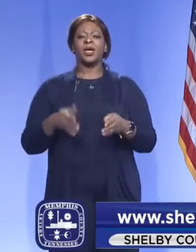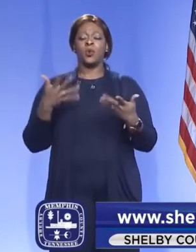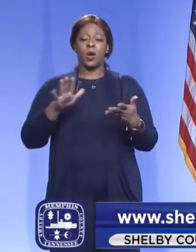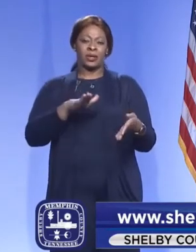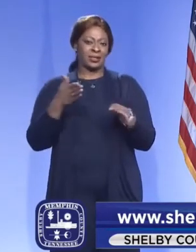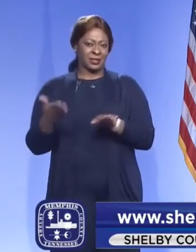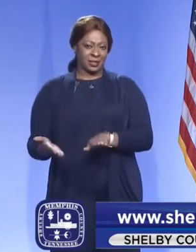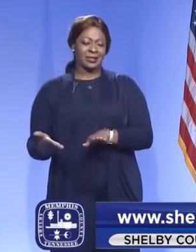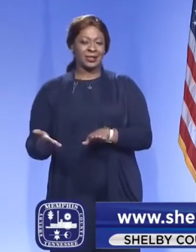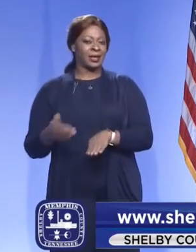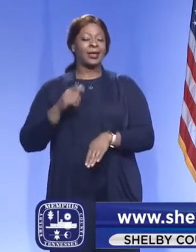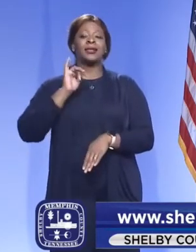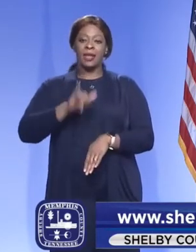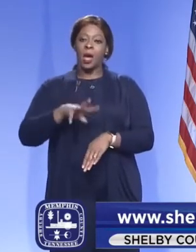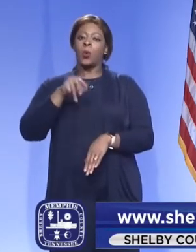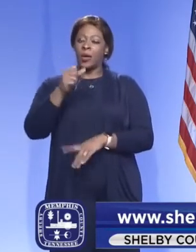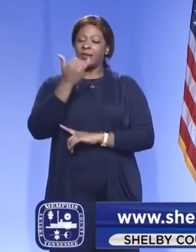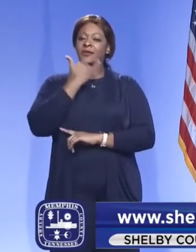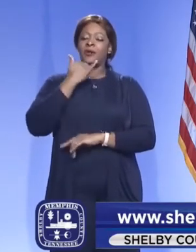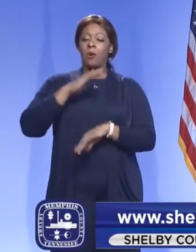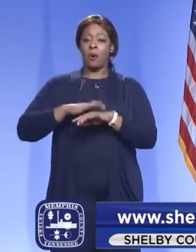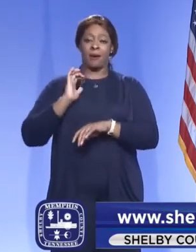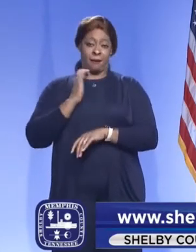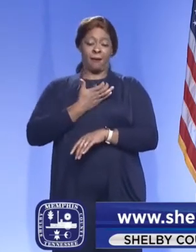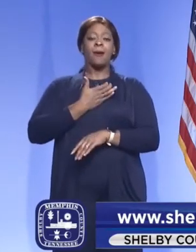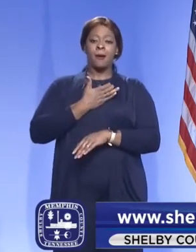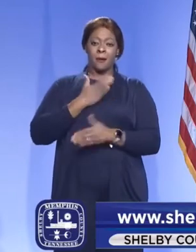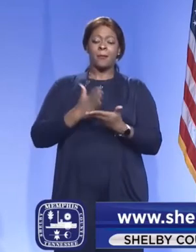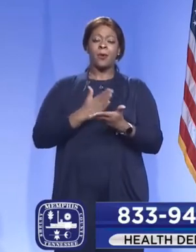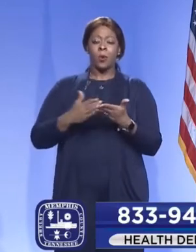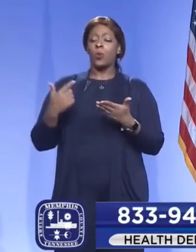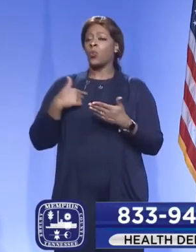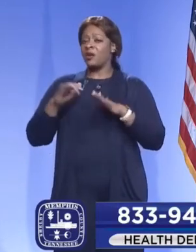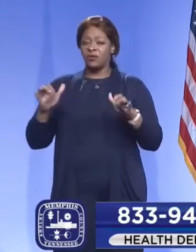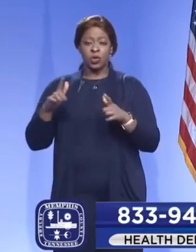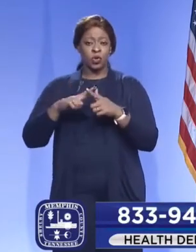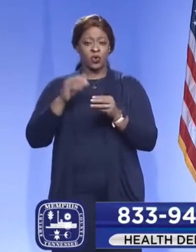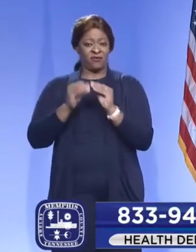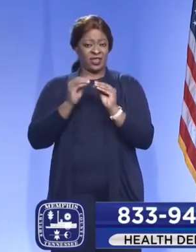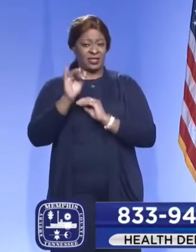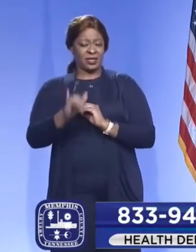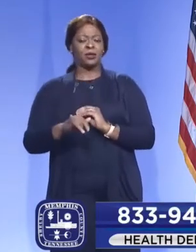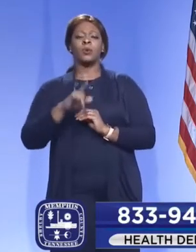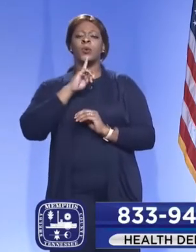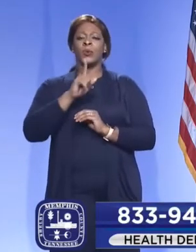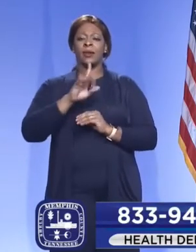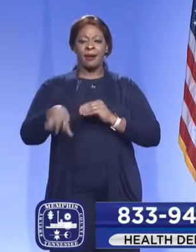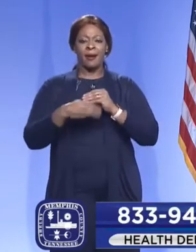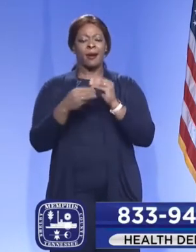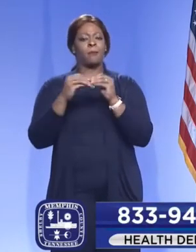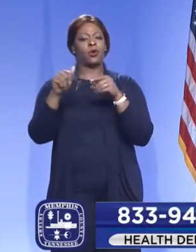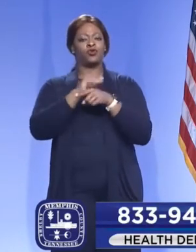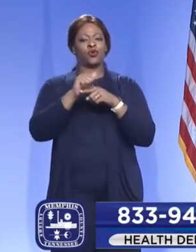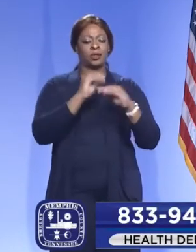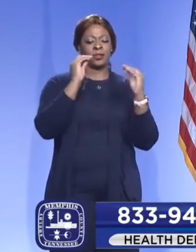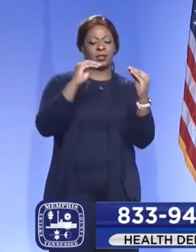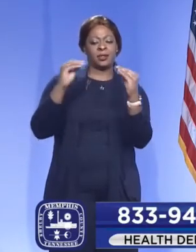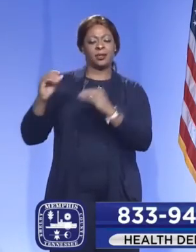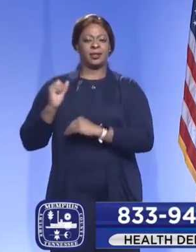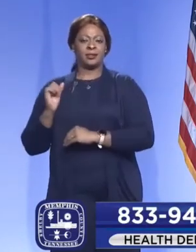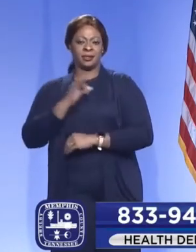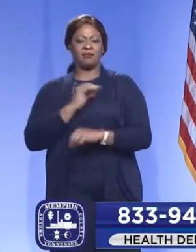for a positive test, that particular case gets put in the system to work for contact tracing as well as